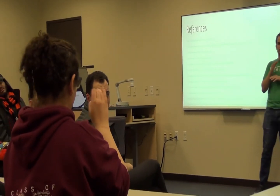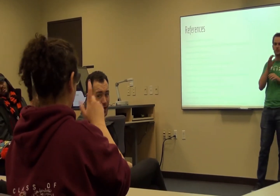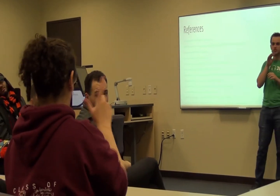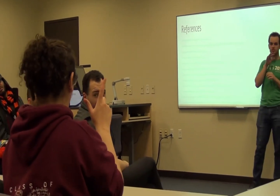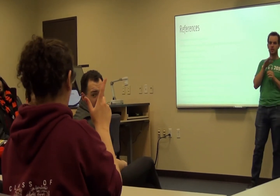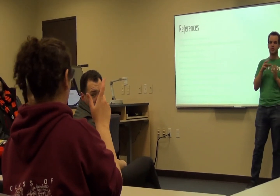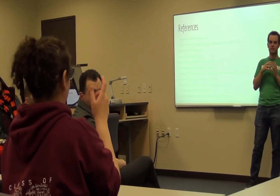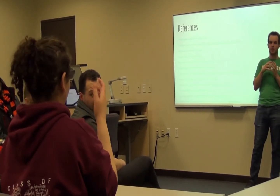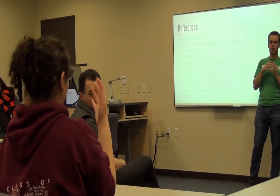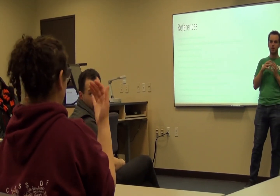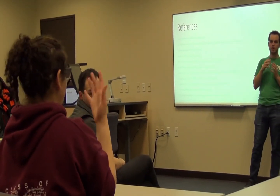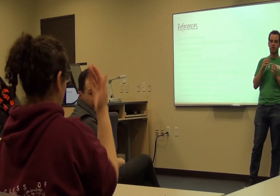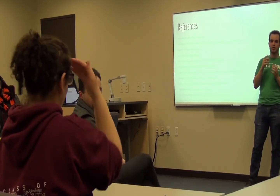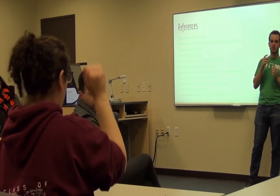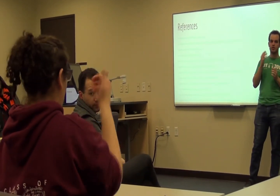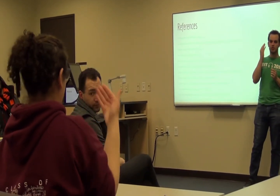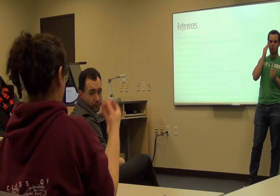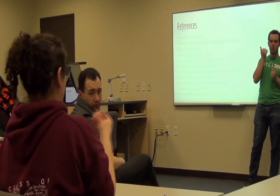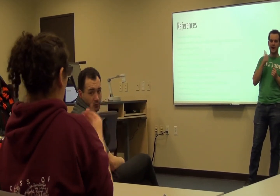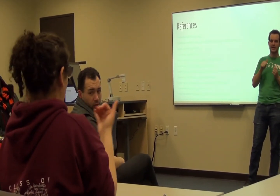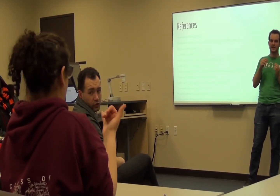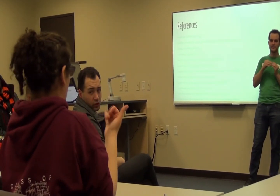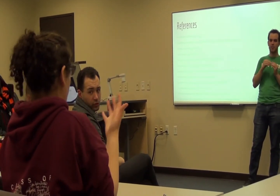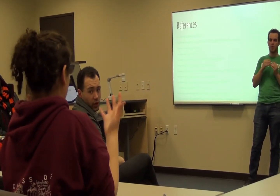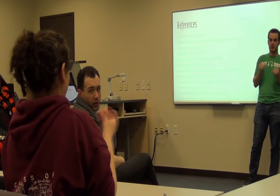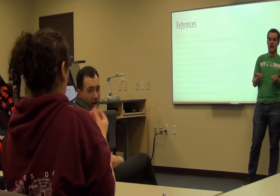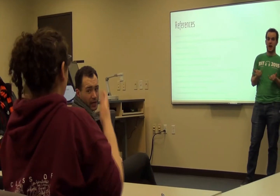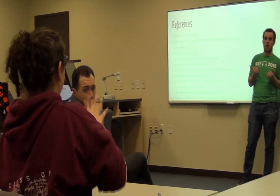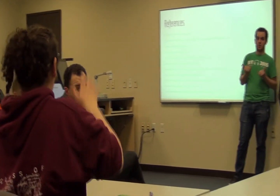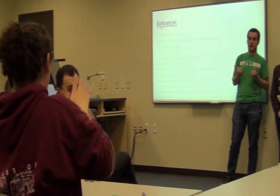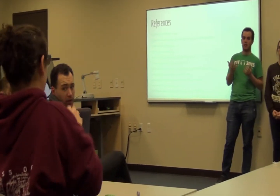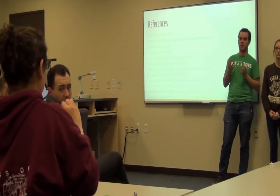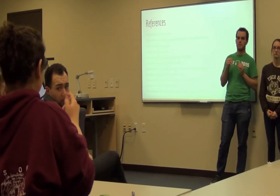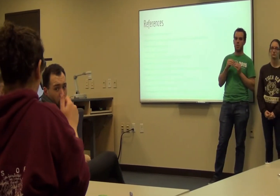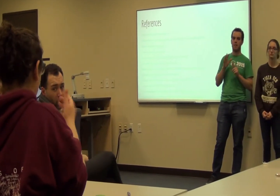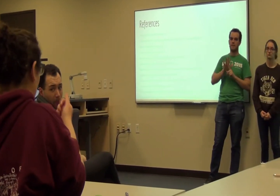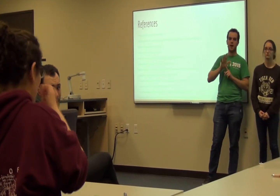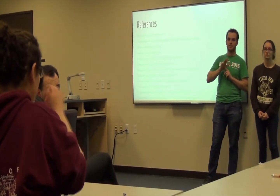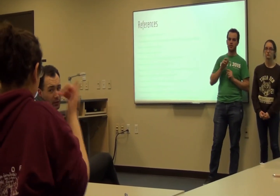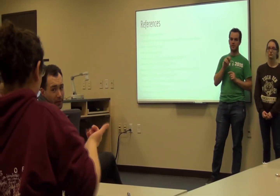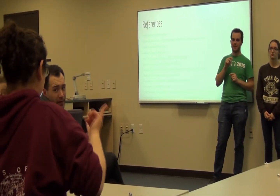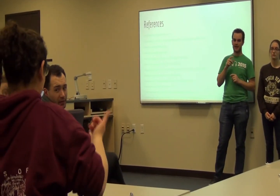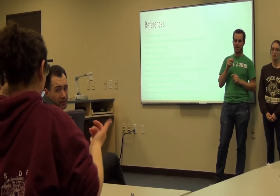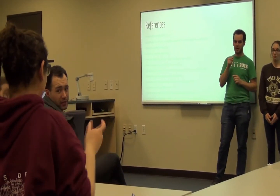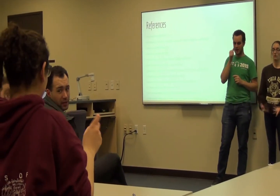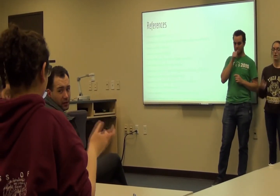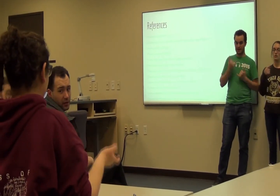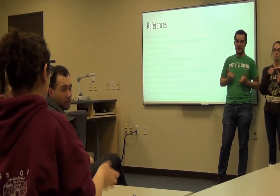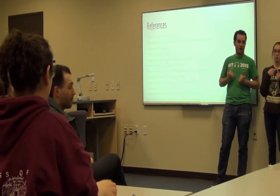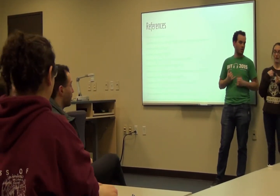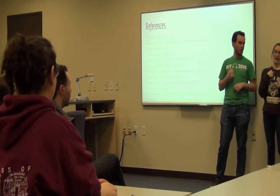Now, after Dragon Ball Z, do you know any more popular mangas that are popular right